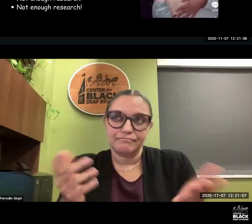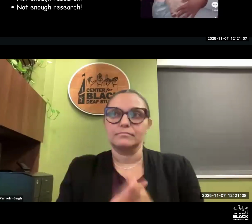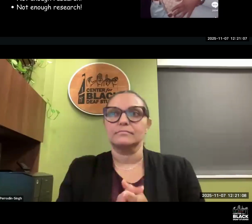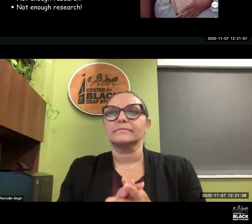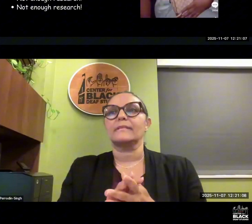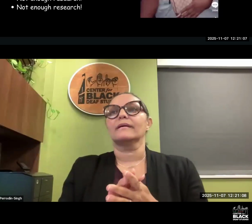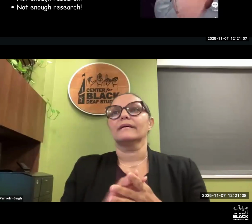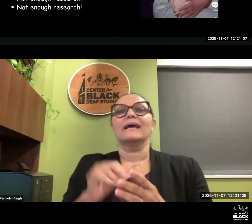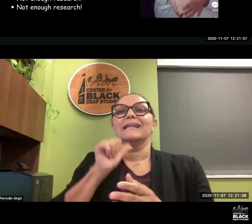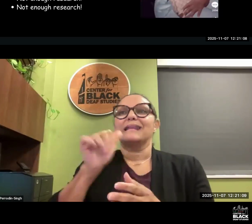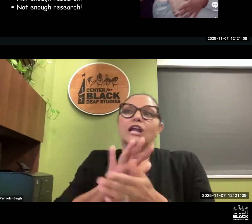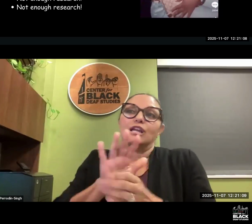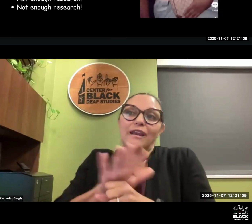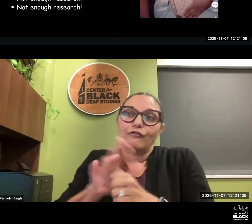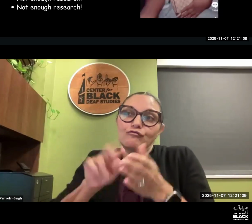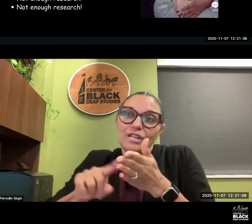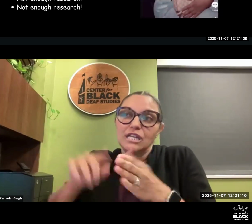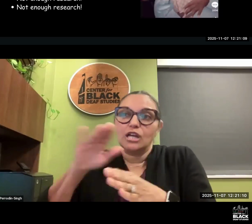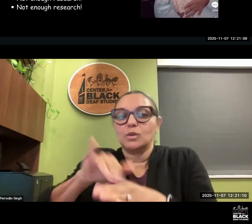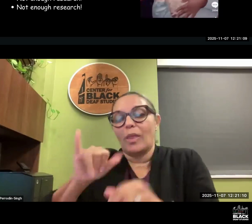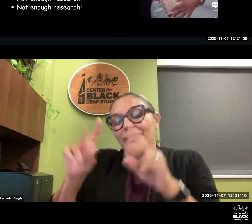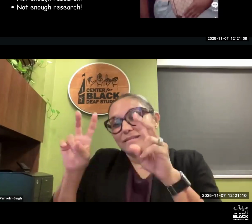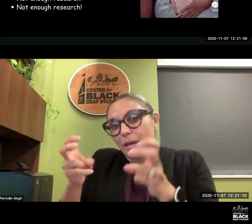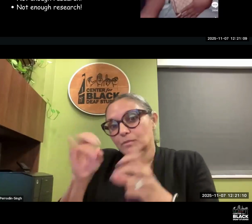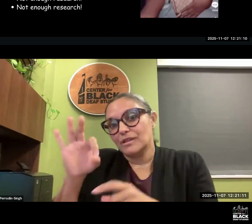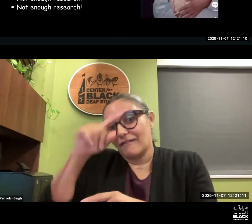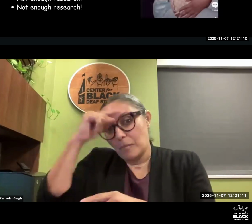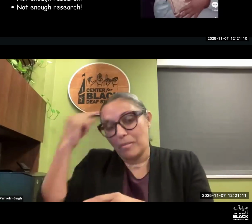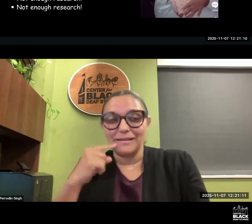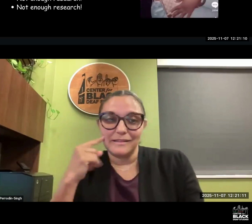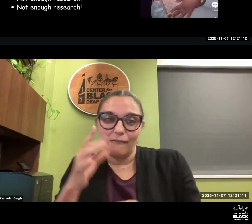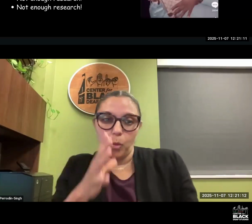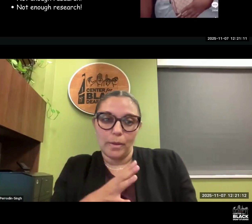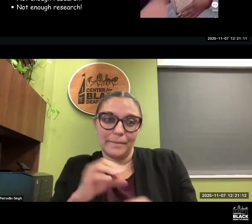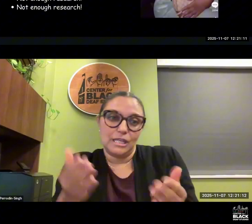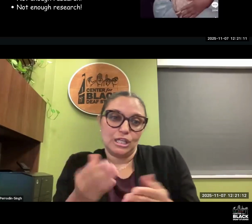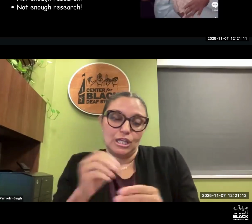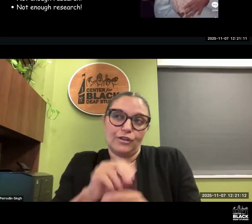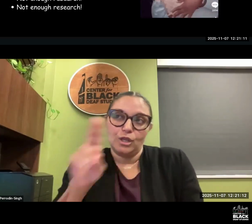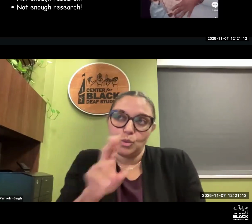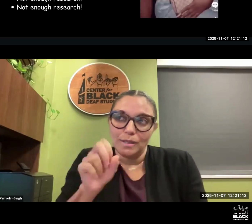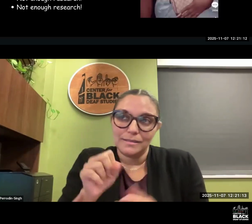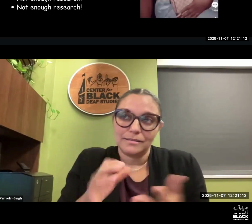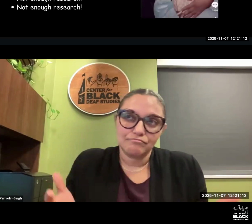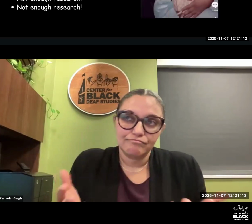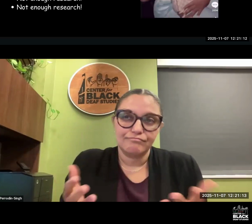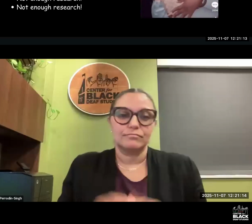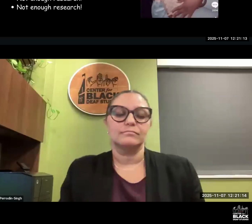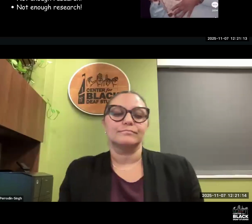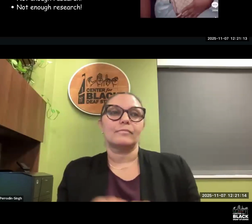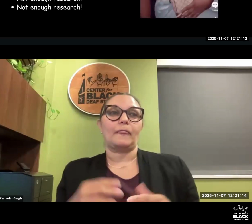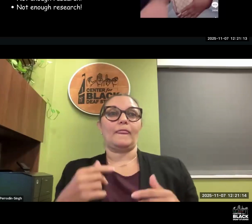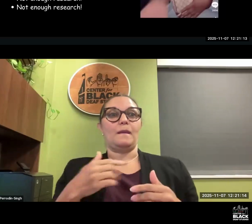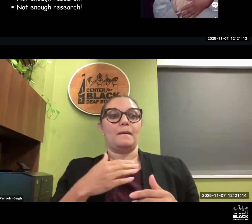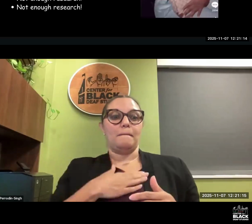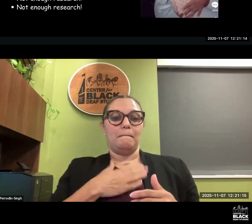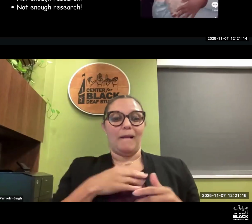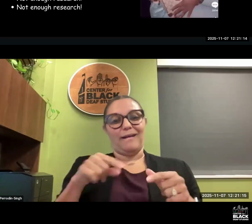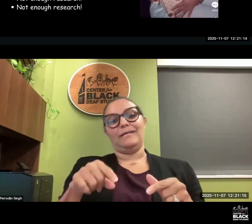Yet the research we have is still not enough. There's not enough research on Black deaf women here in the